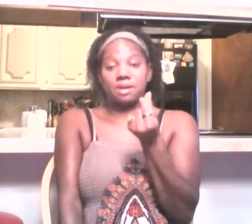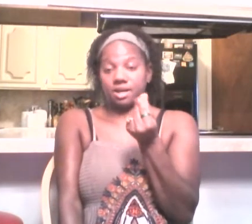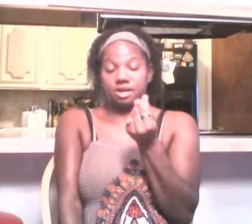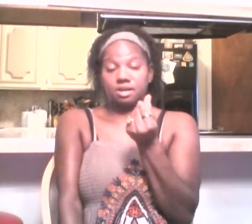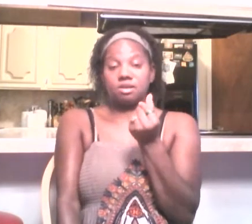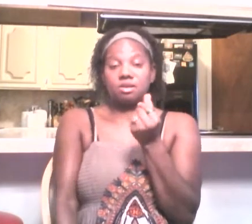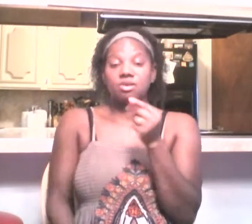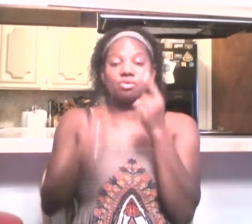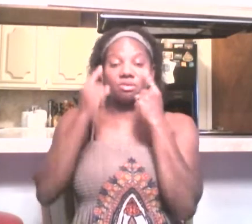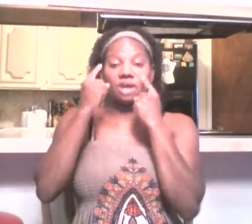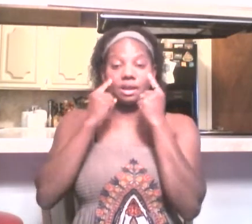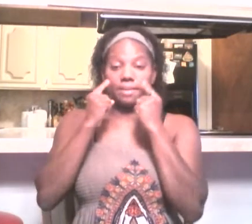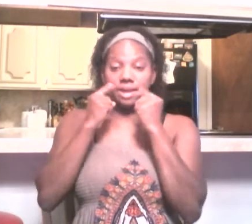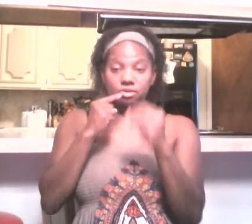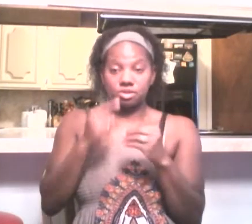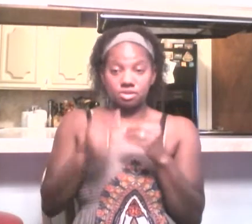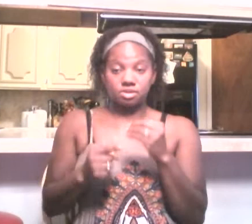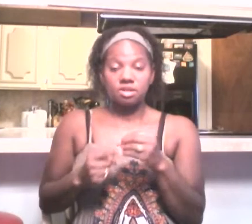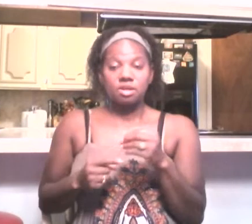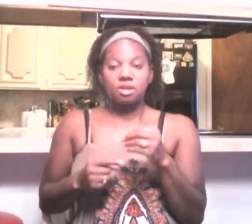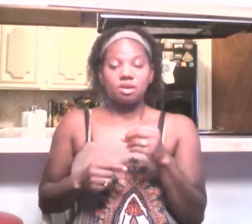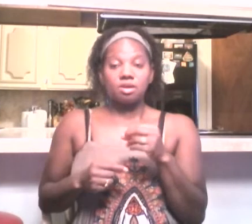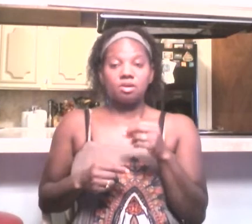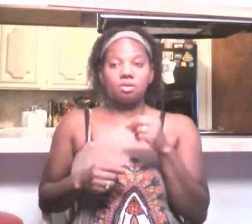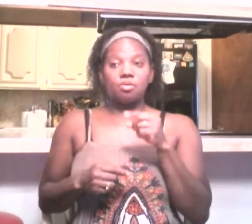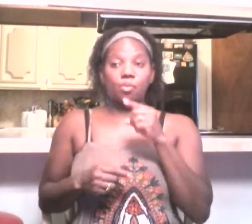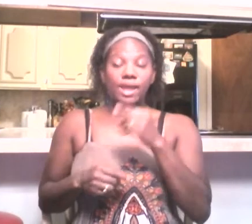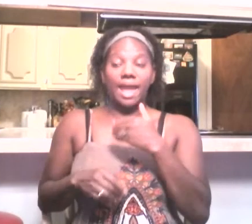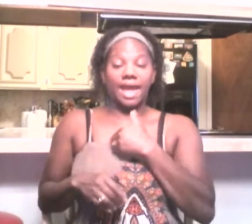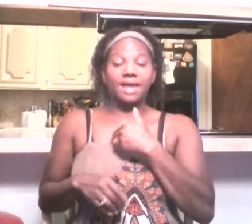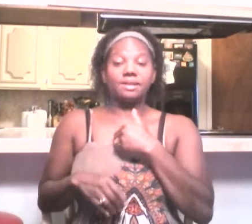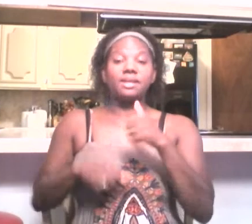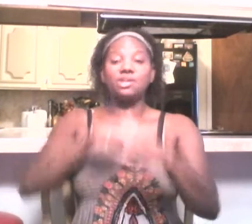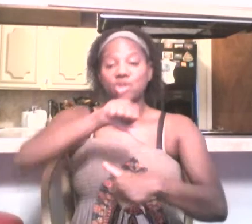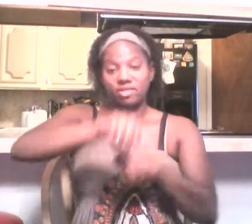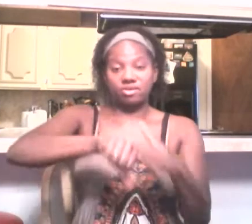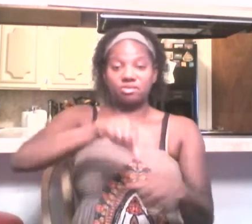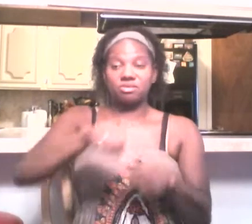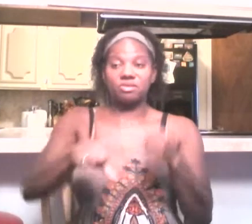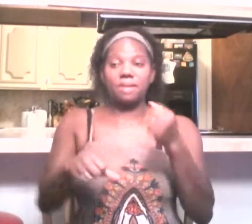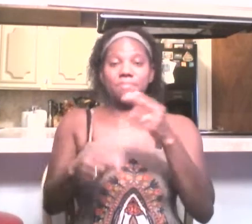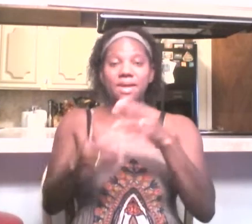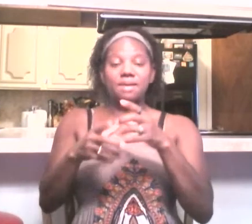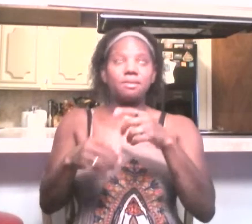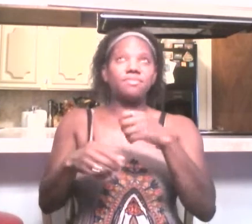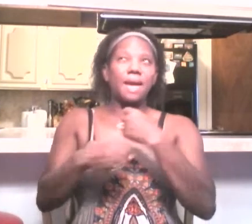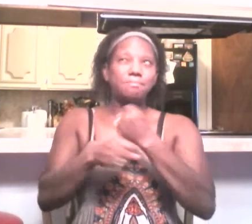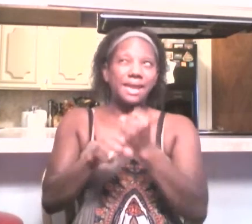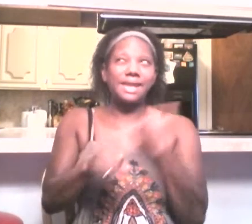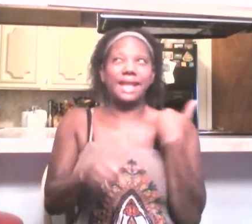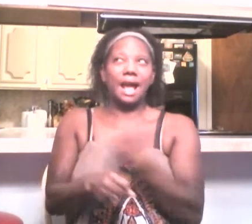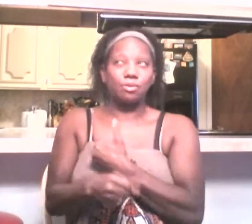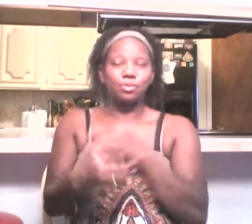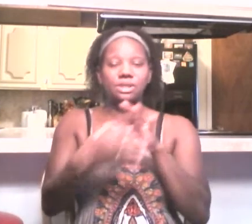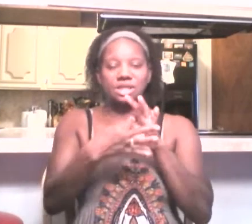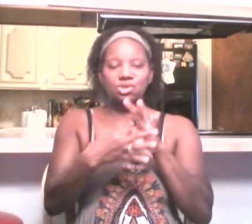money to cry about. We had each other, so that made our